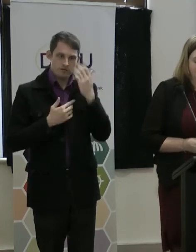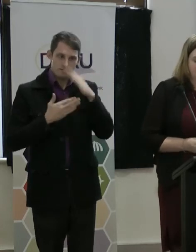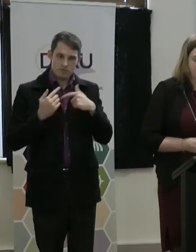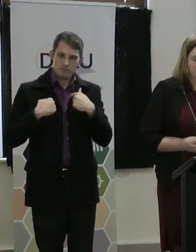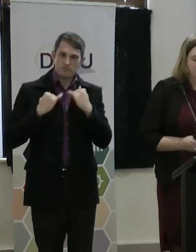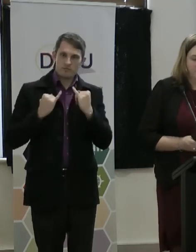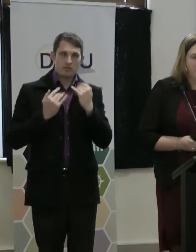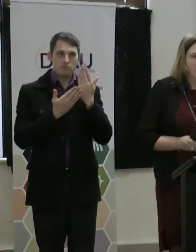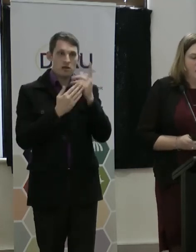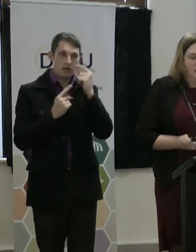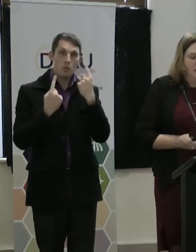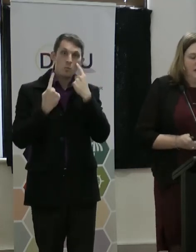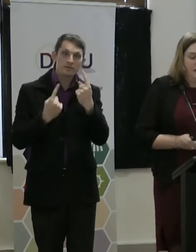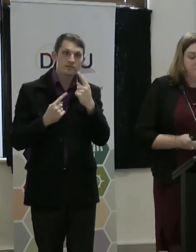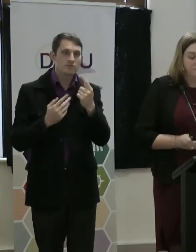with us.